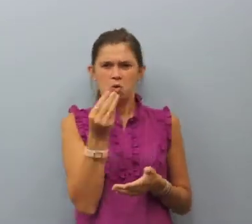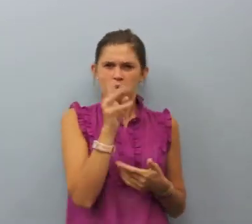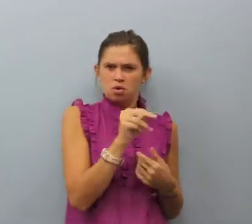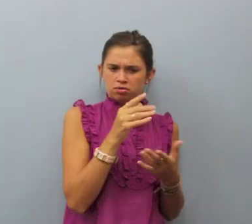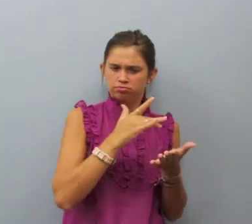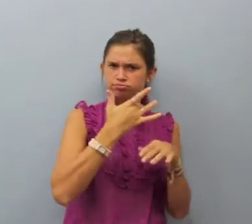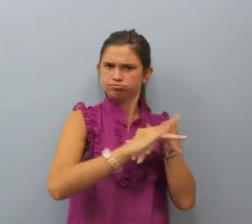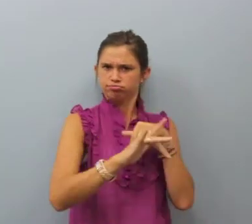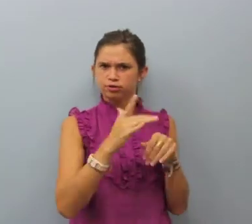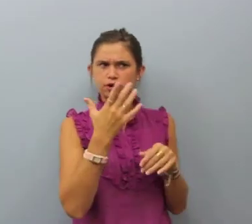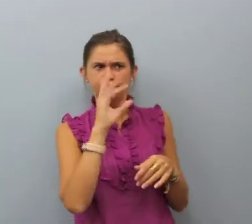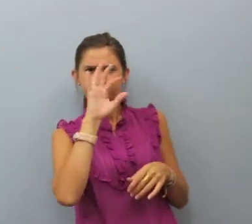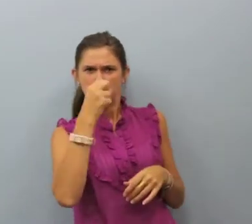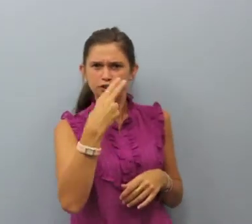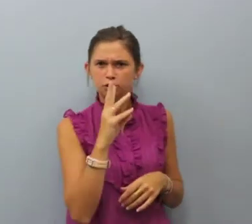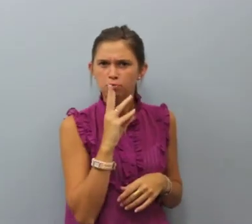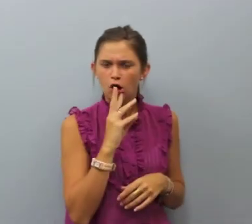to have water.